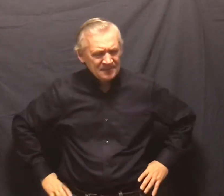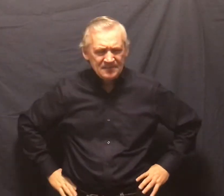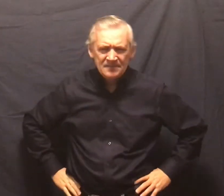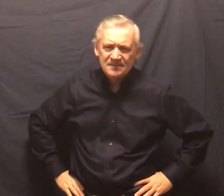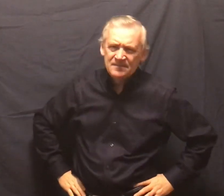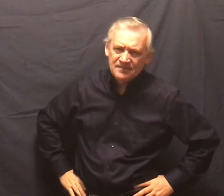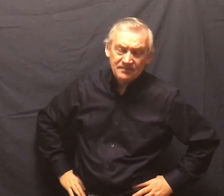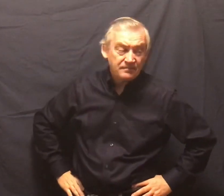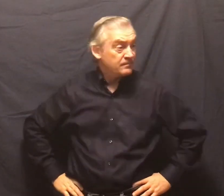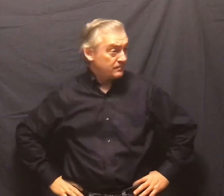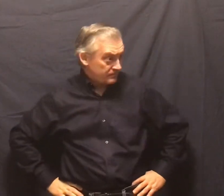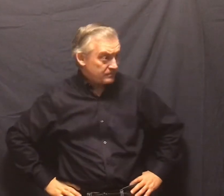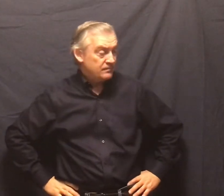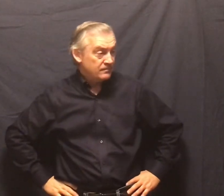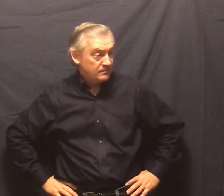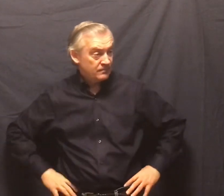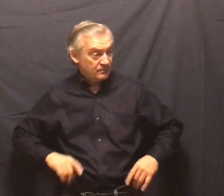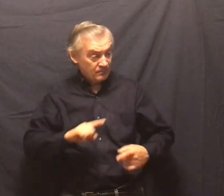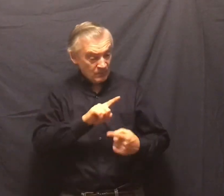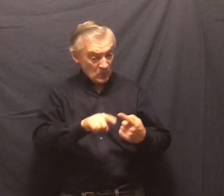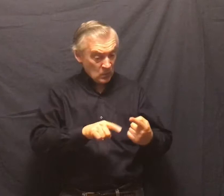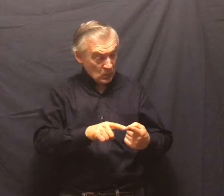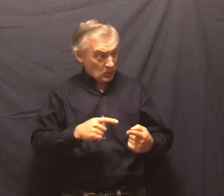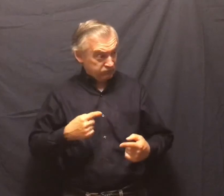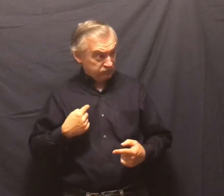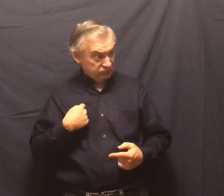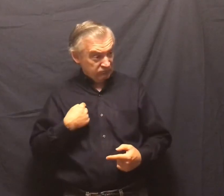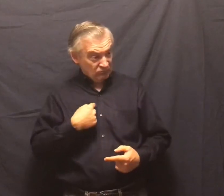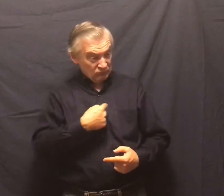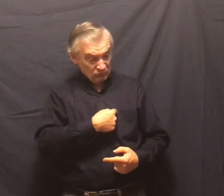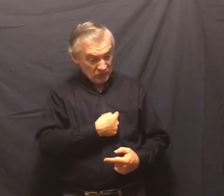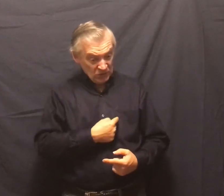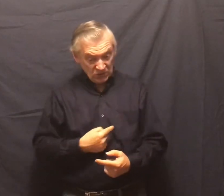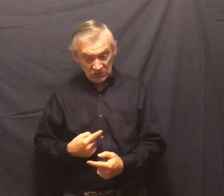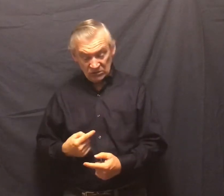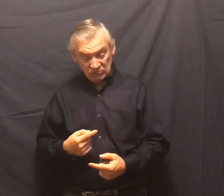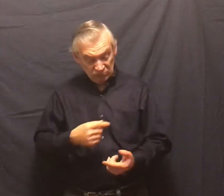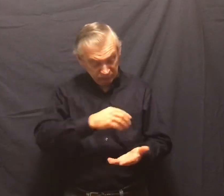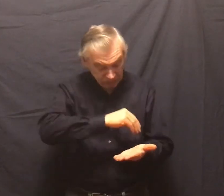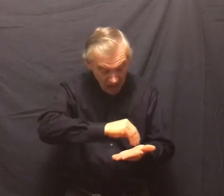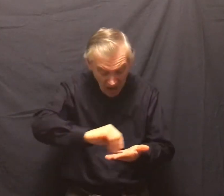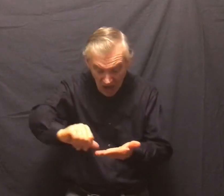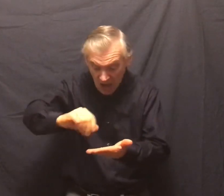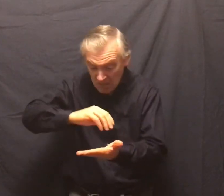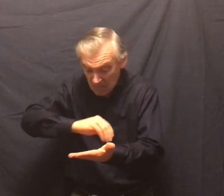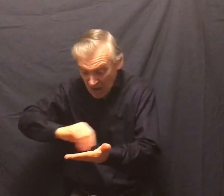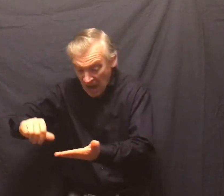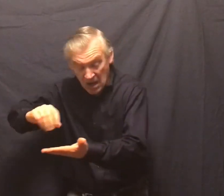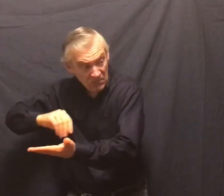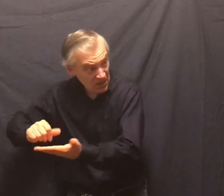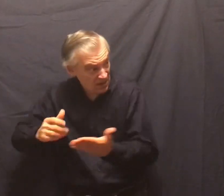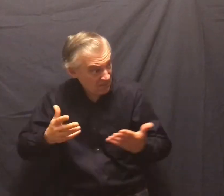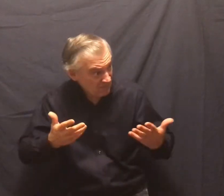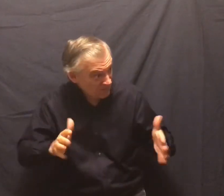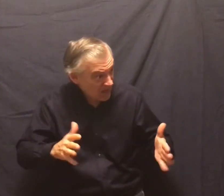And when we put in a crop, why we'd be there to take the crop up. We'd know what come of our